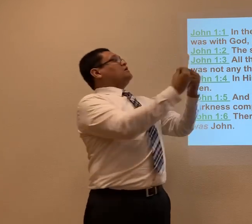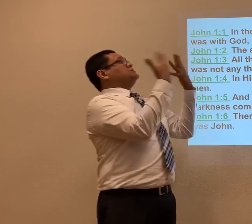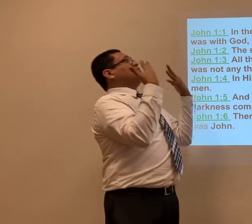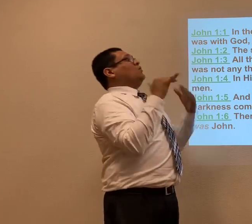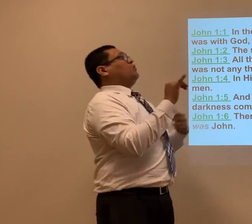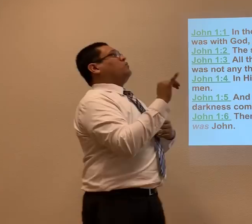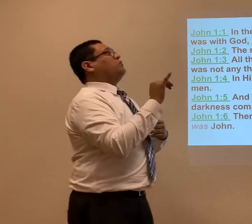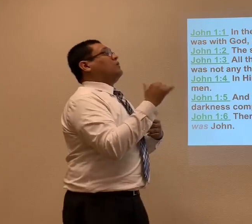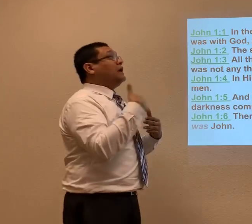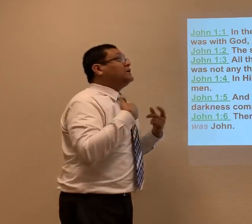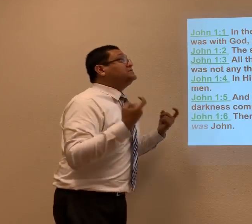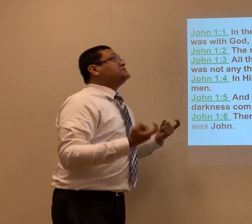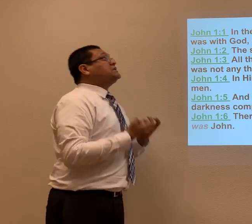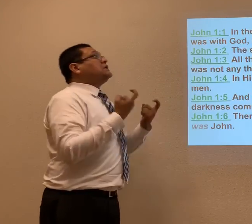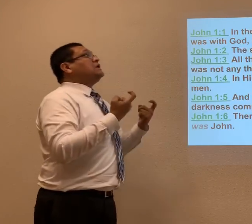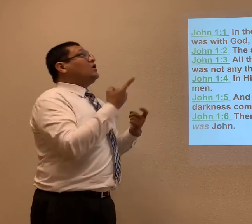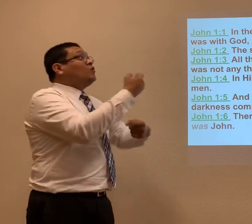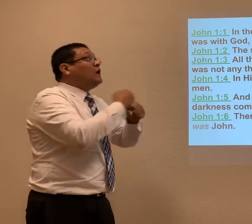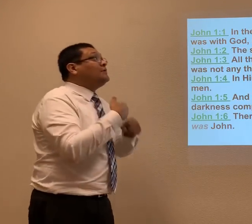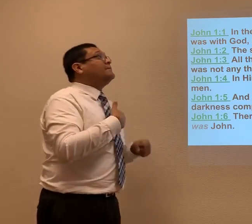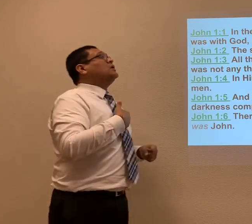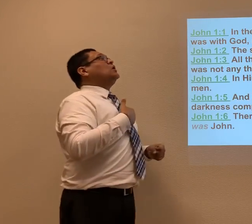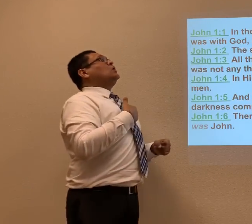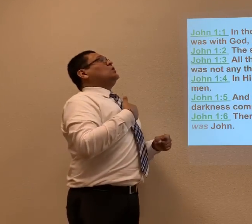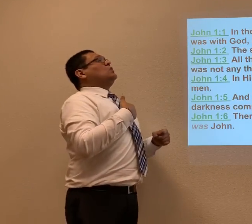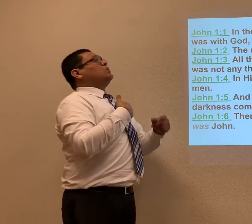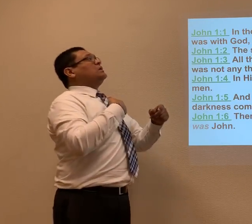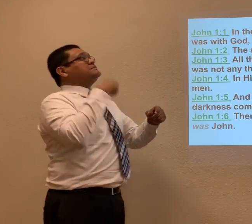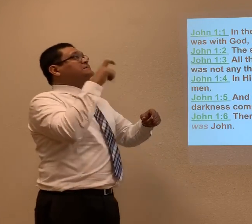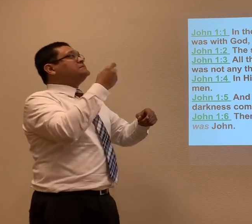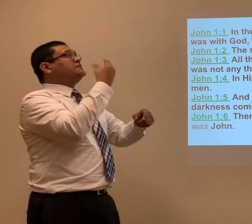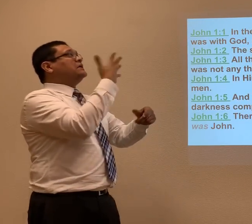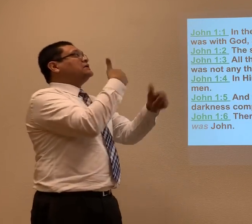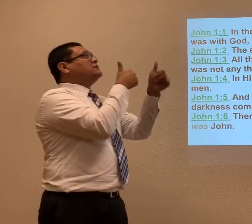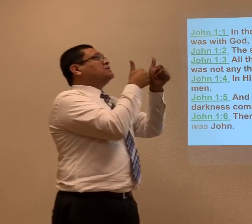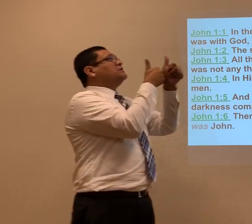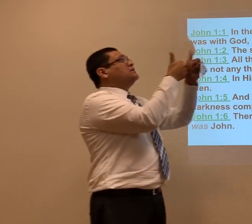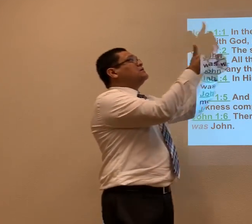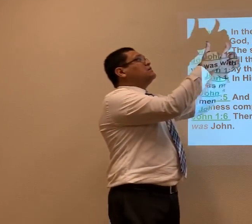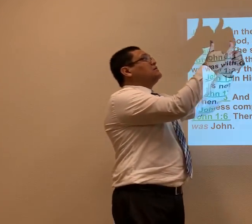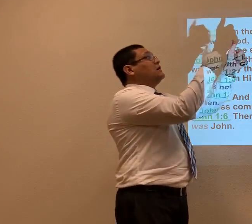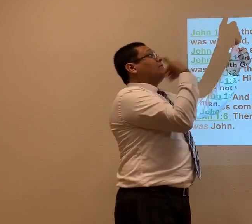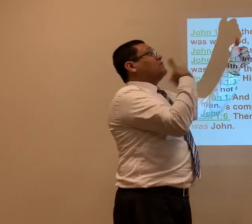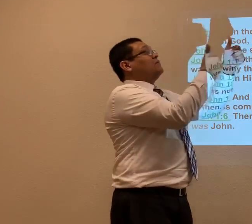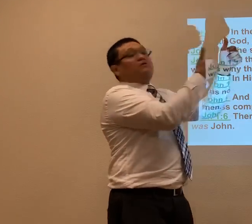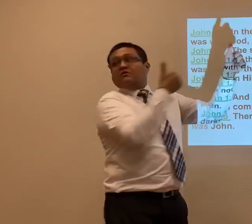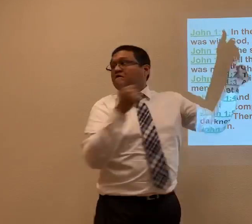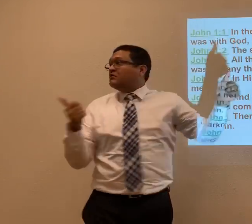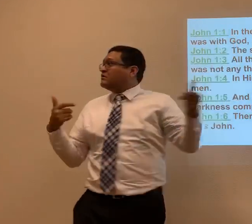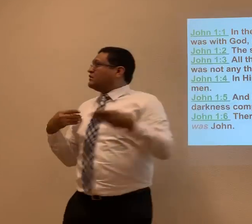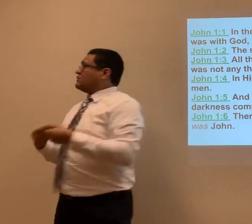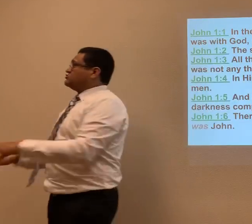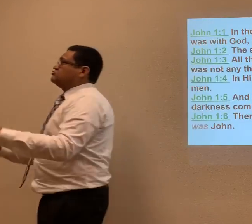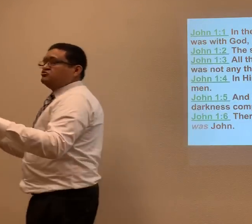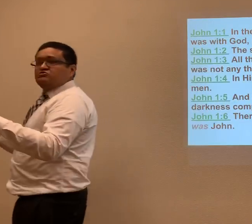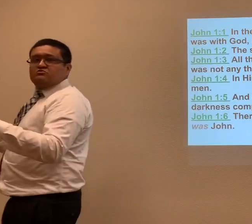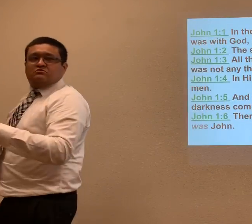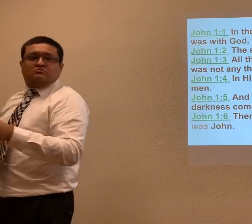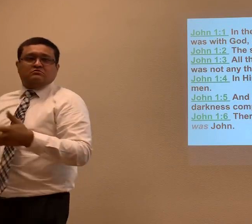They need that light to shine in their life to show them that they are a sinner, to show them that they need to follow that light.